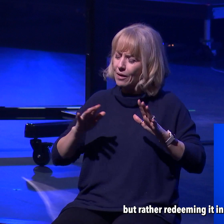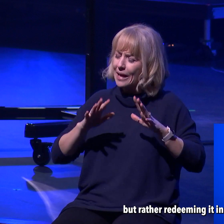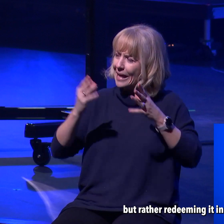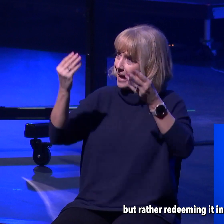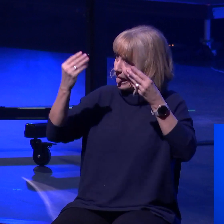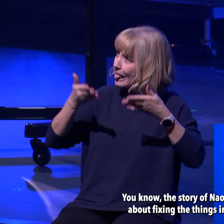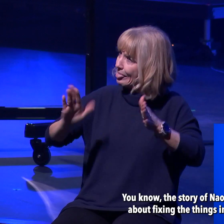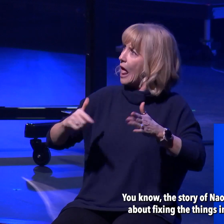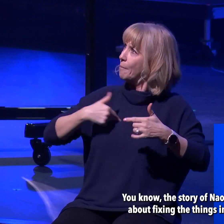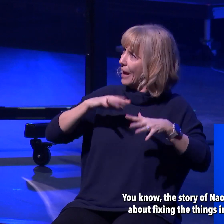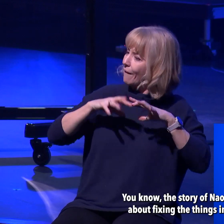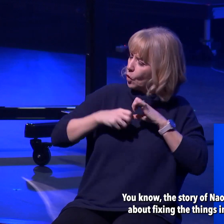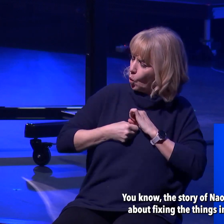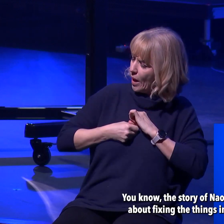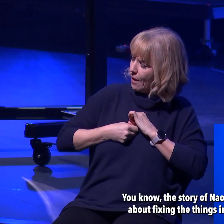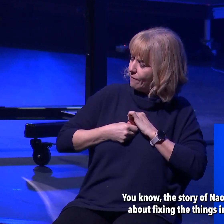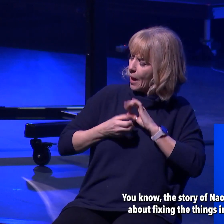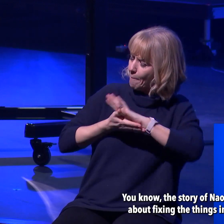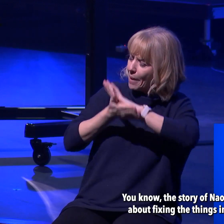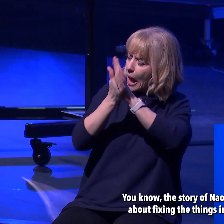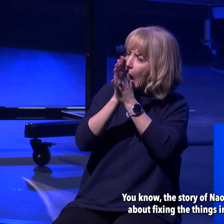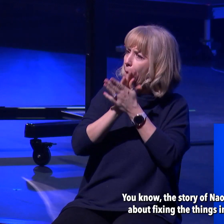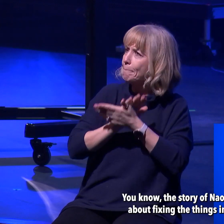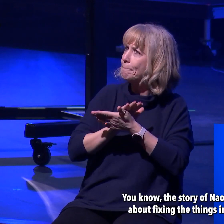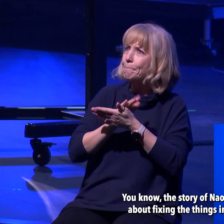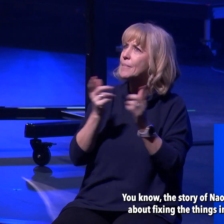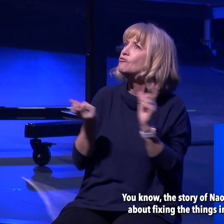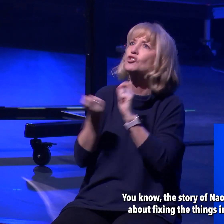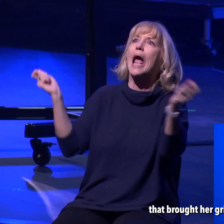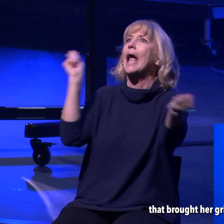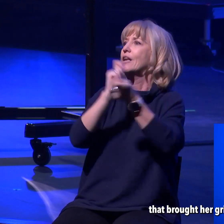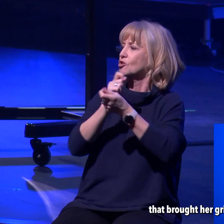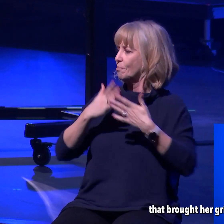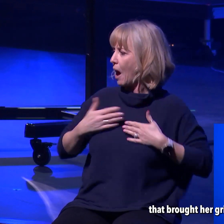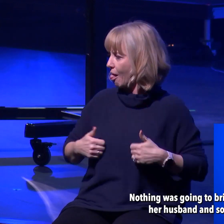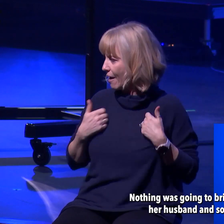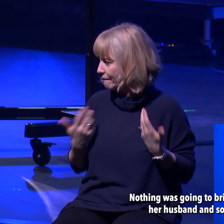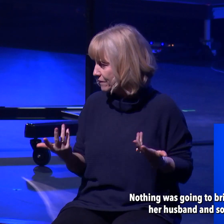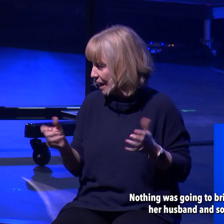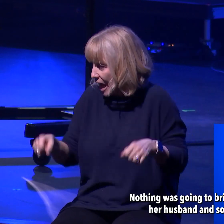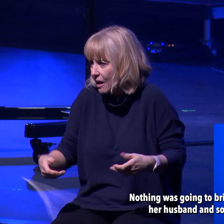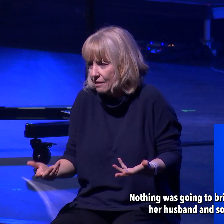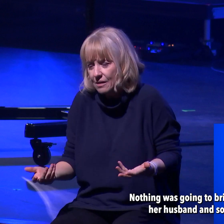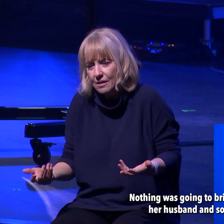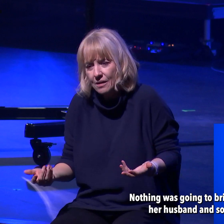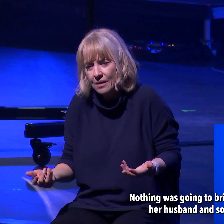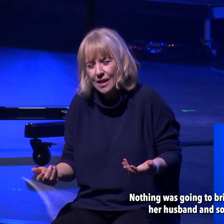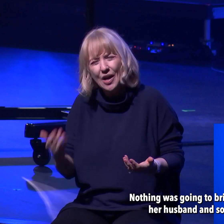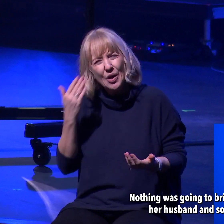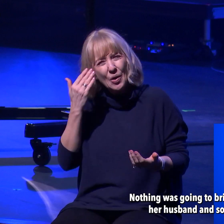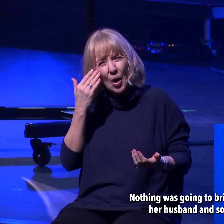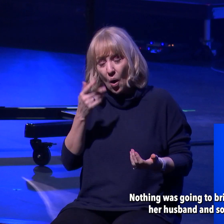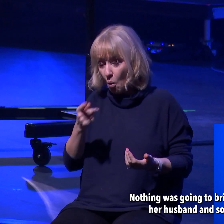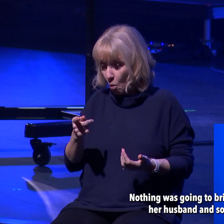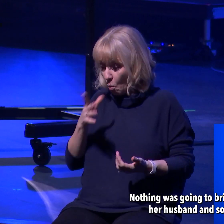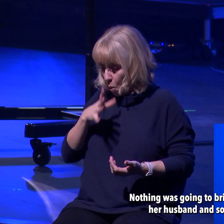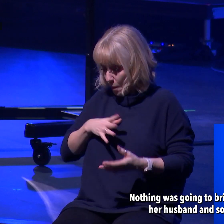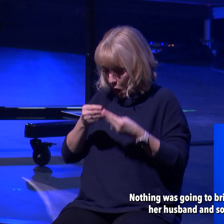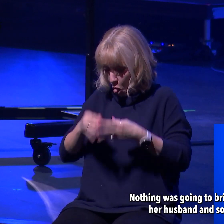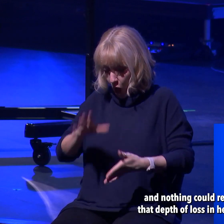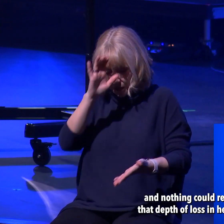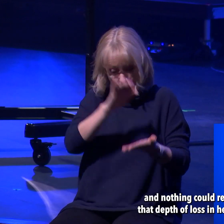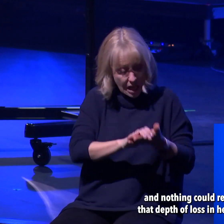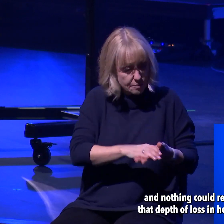lives. You know, the story of Naomi wasn't about God fixing the things in her life that brought her grief. Nothing was going to bring back her husband